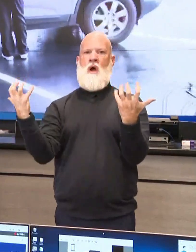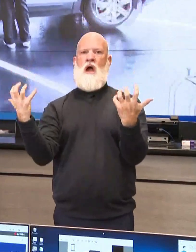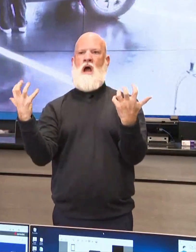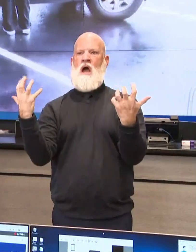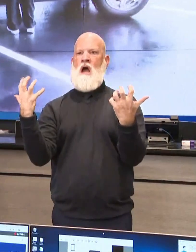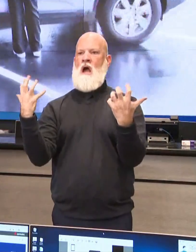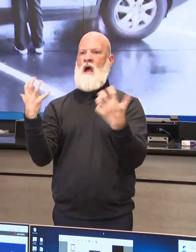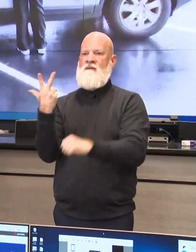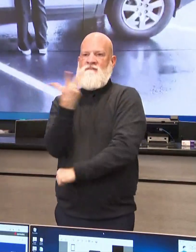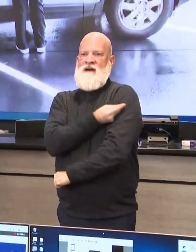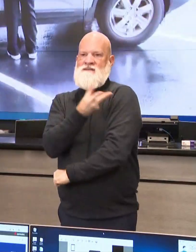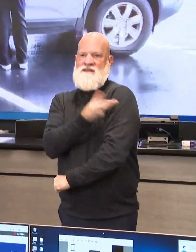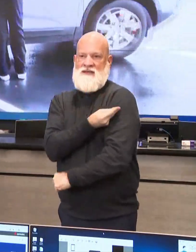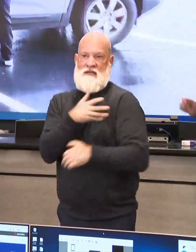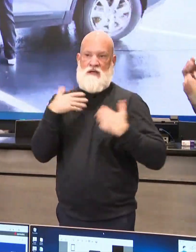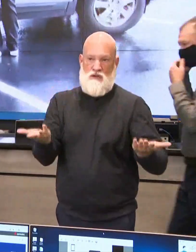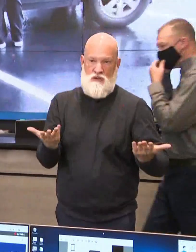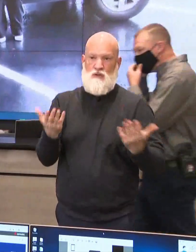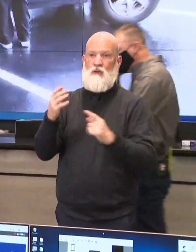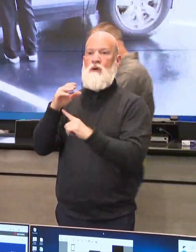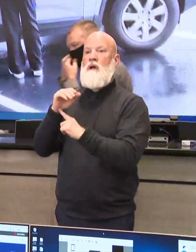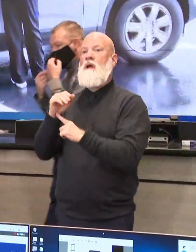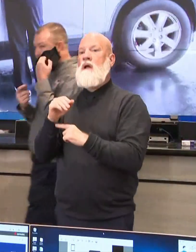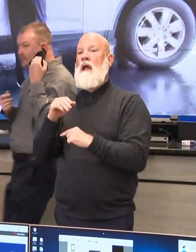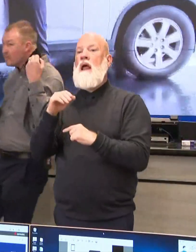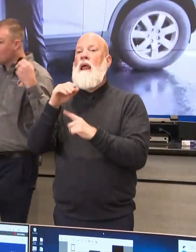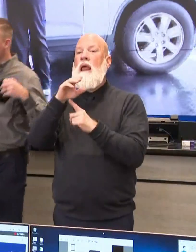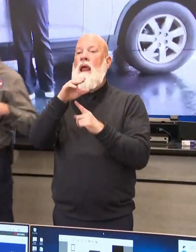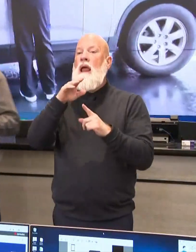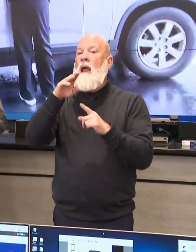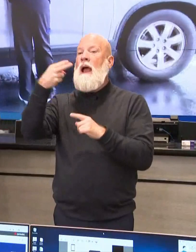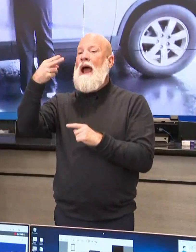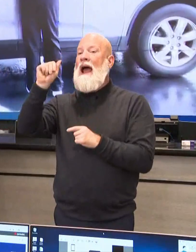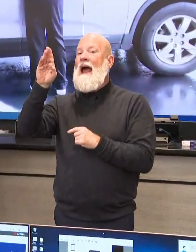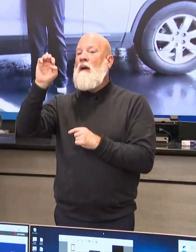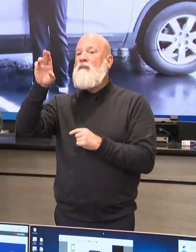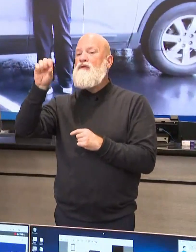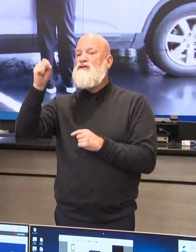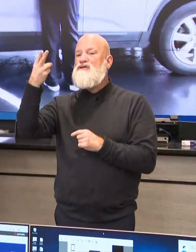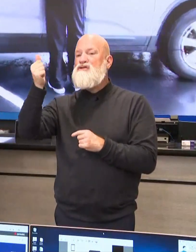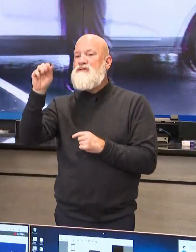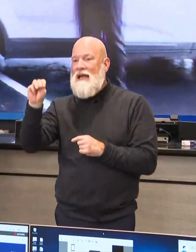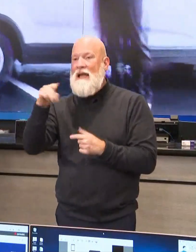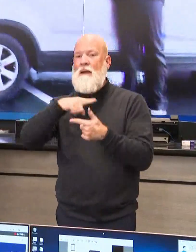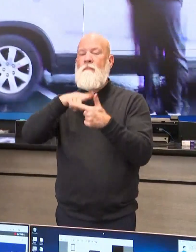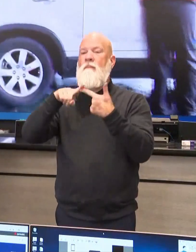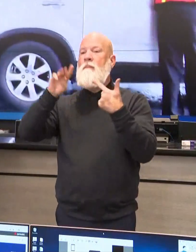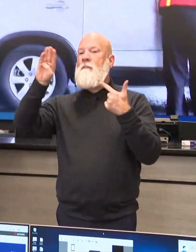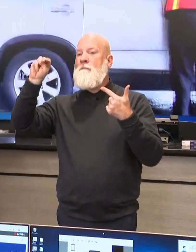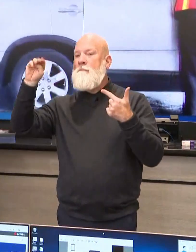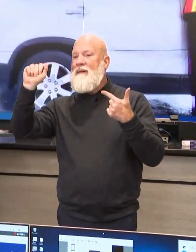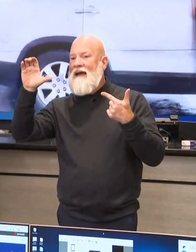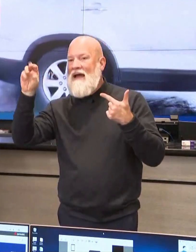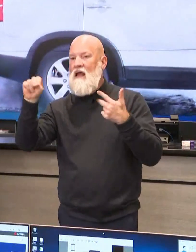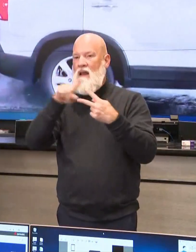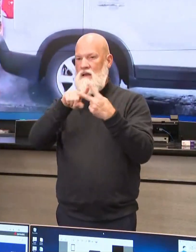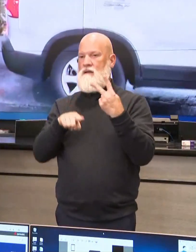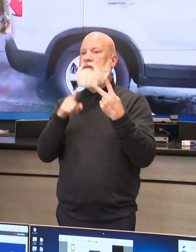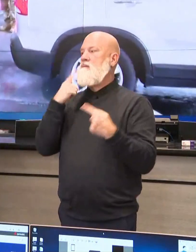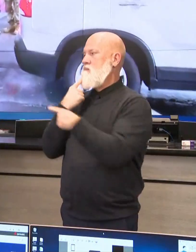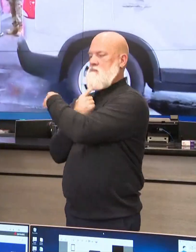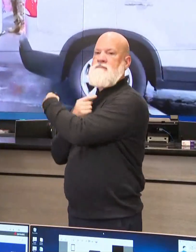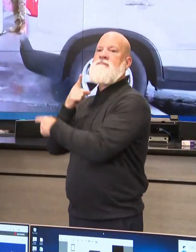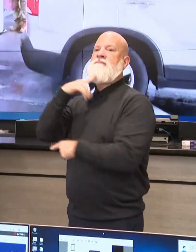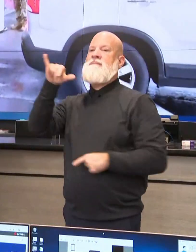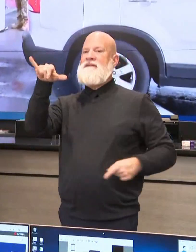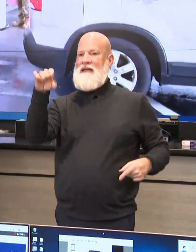in Habersham. And do you want to speak a little more to that? Short answer, ma'am, is yes. We have allocation to